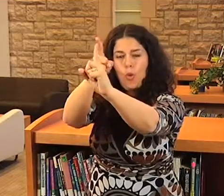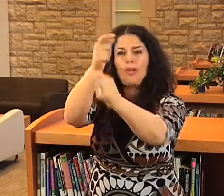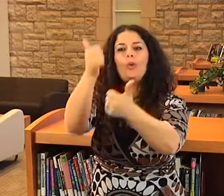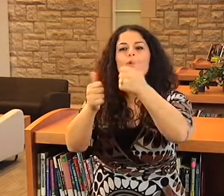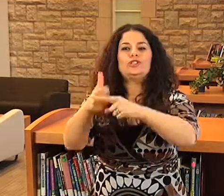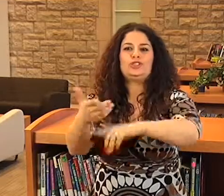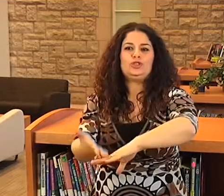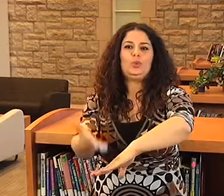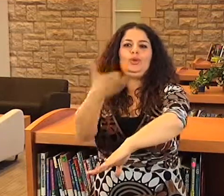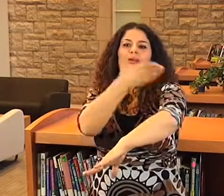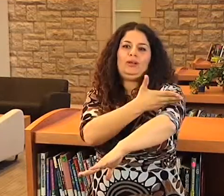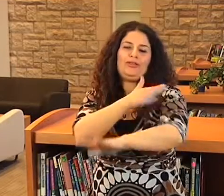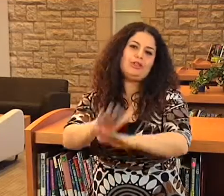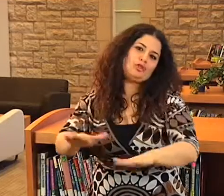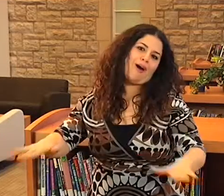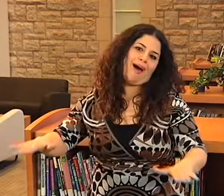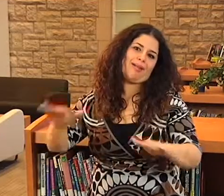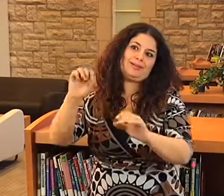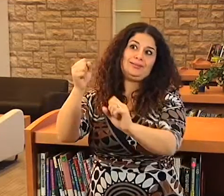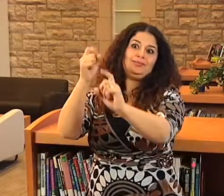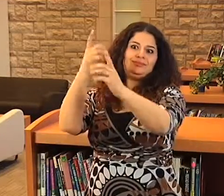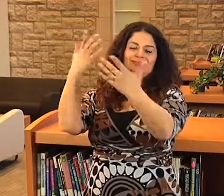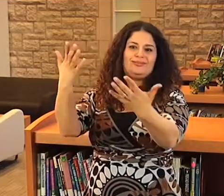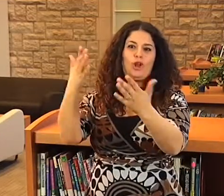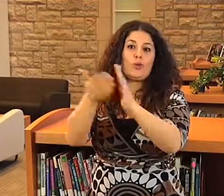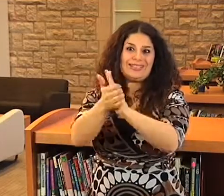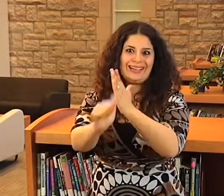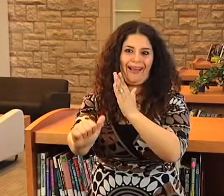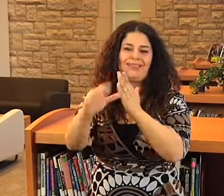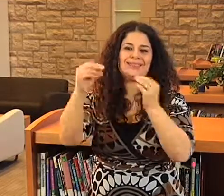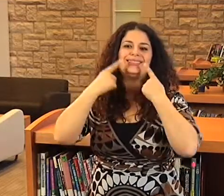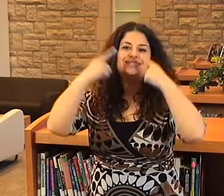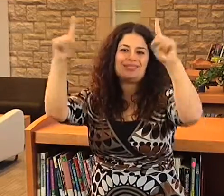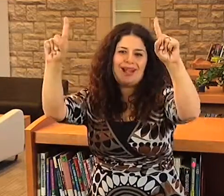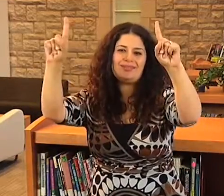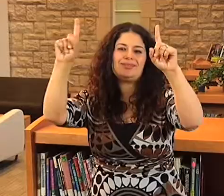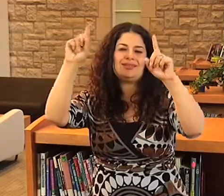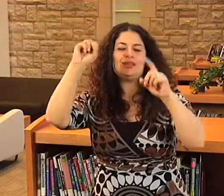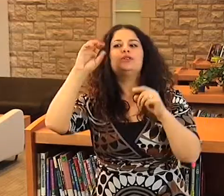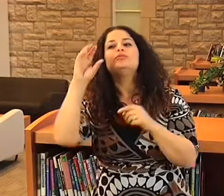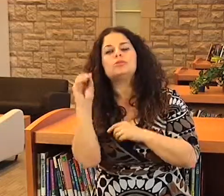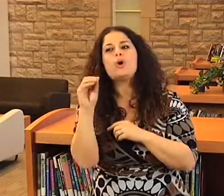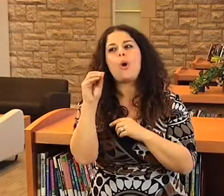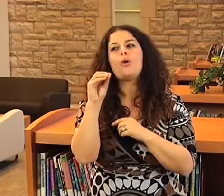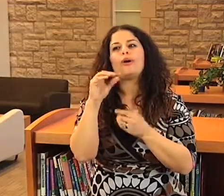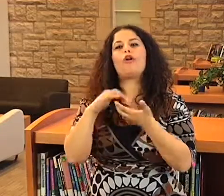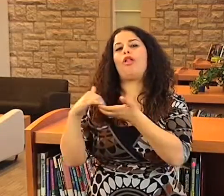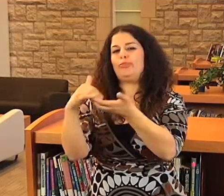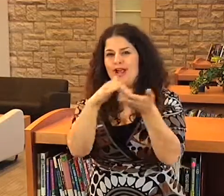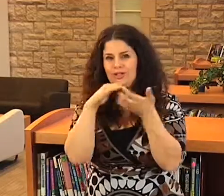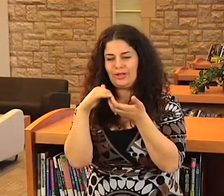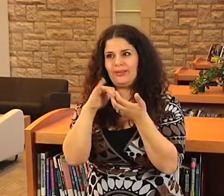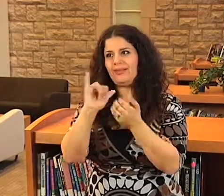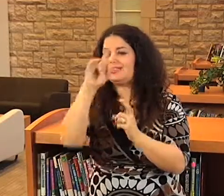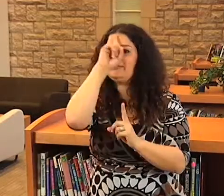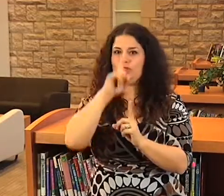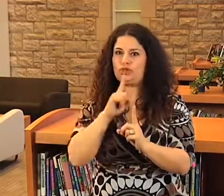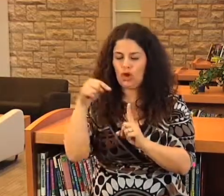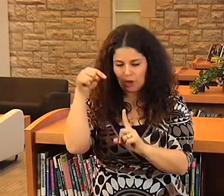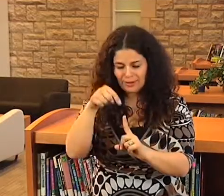You all have specific goals for the child to improve their skills and to be successful, so the collaboration is